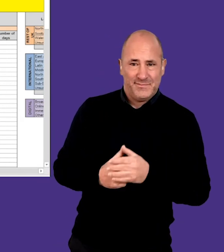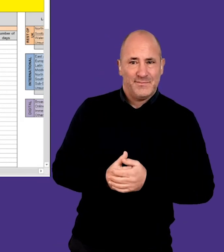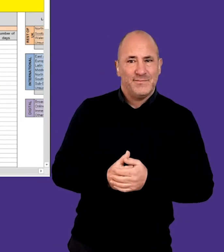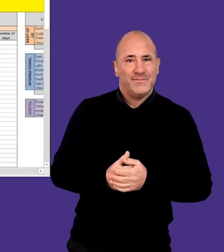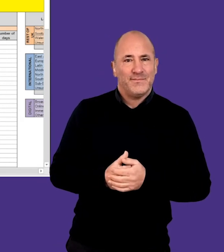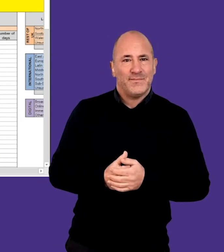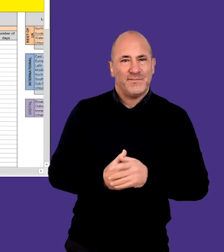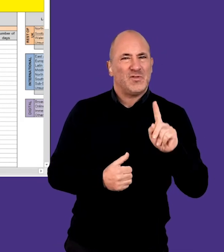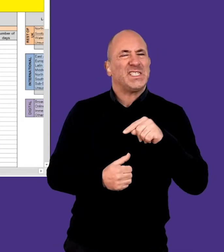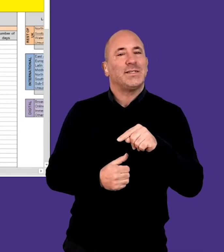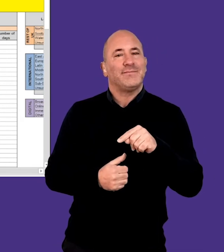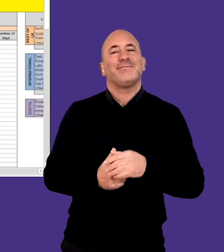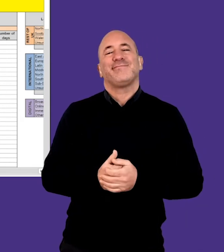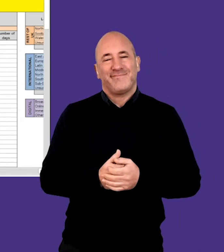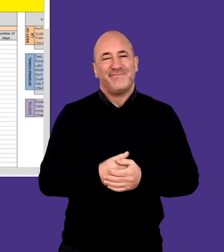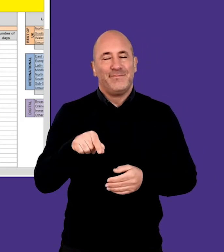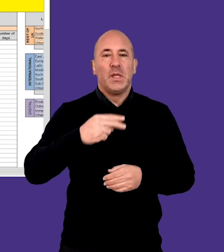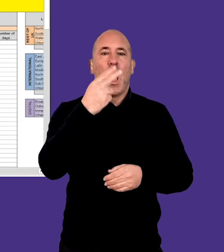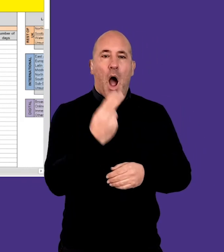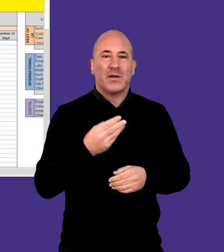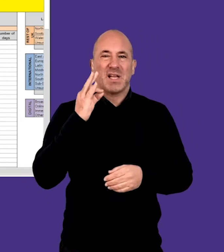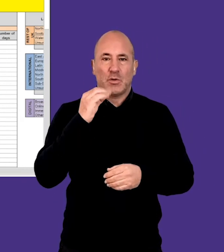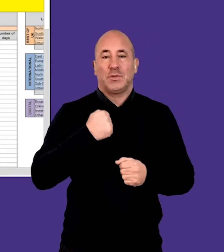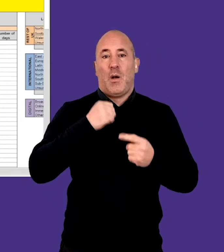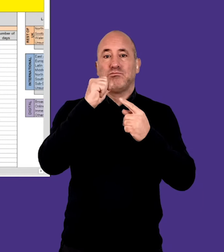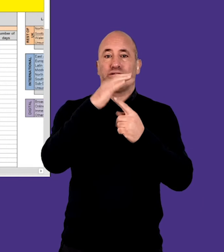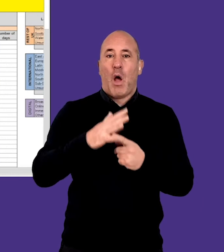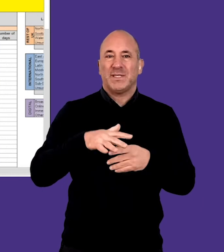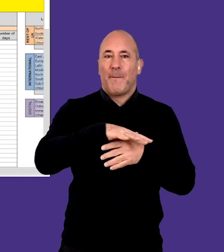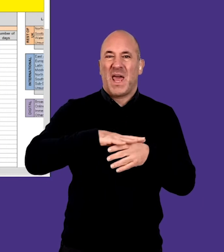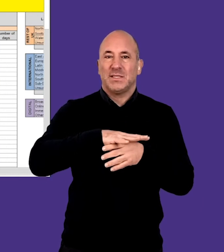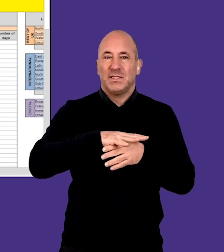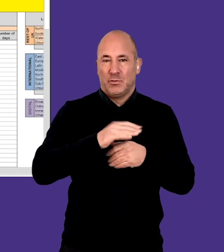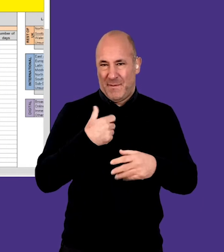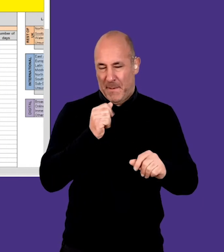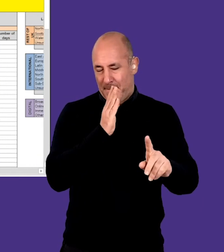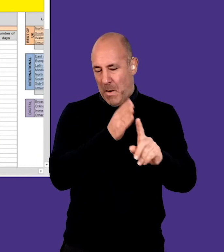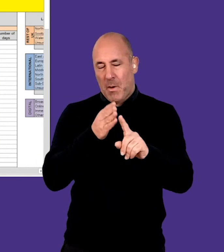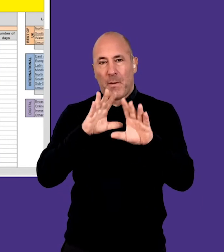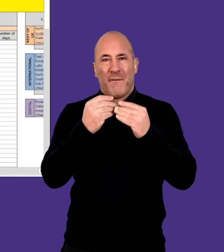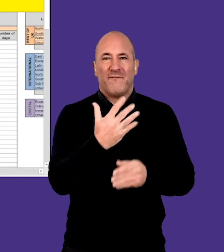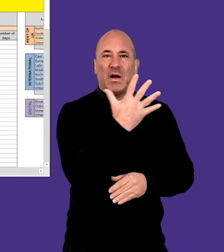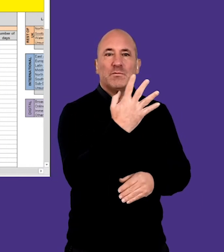example, are the Arts Council's priority places. These are 54 places that